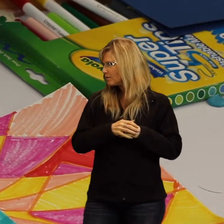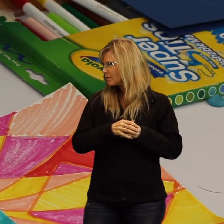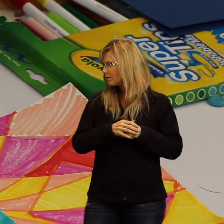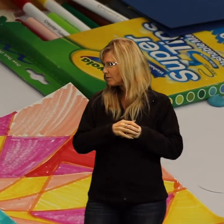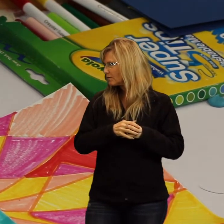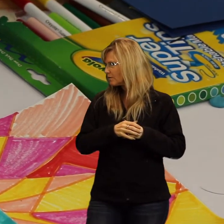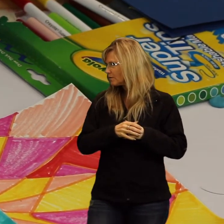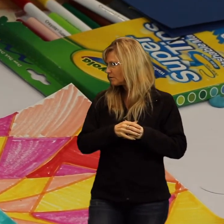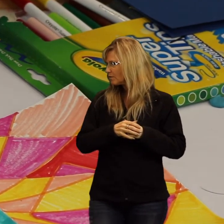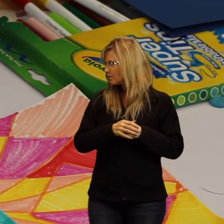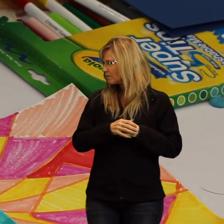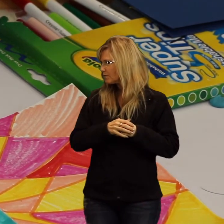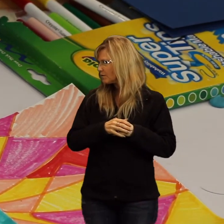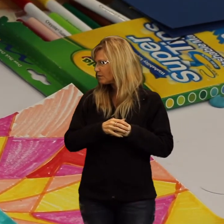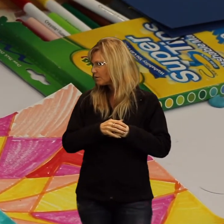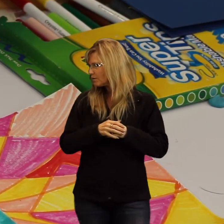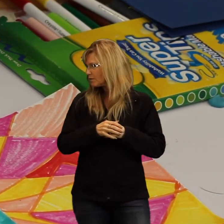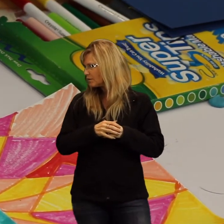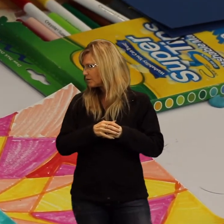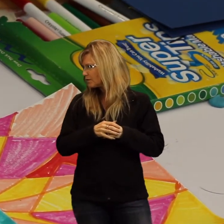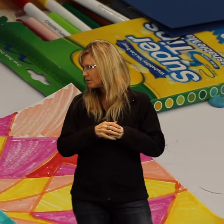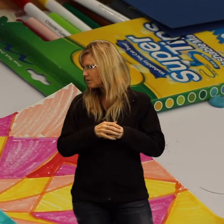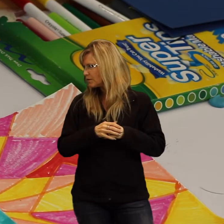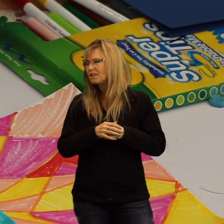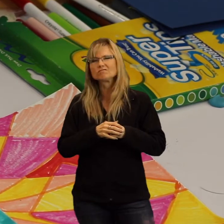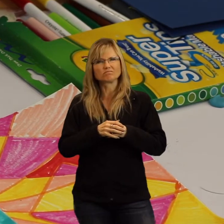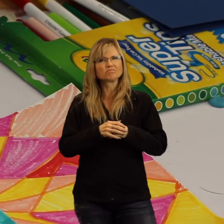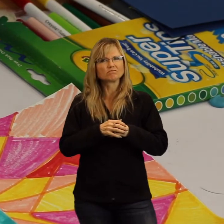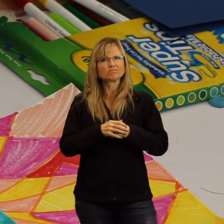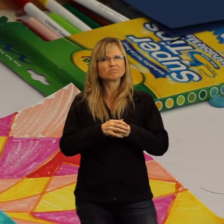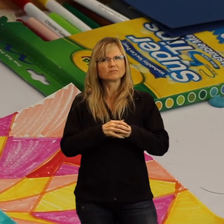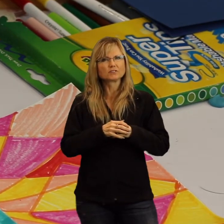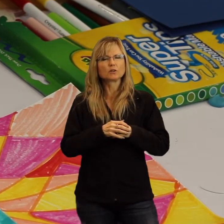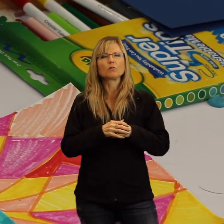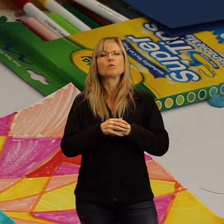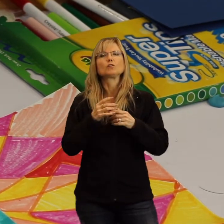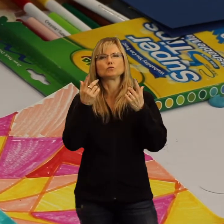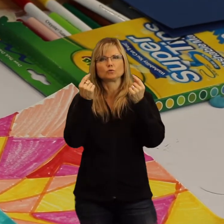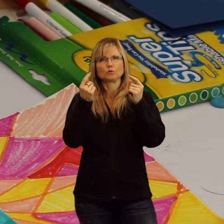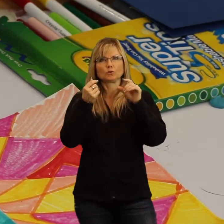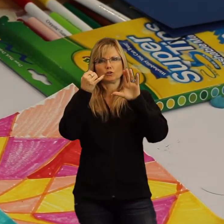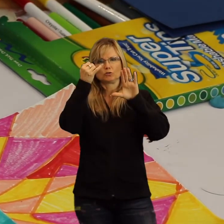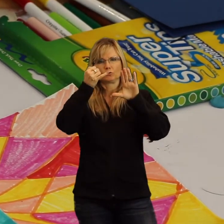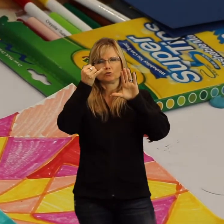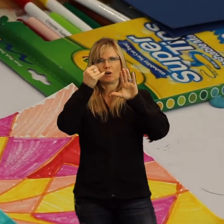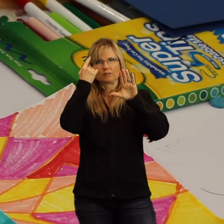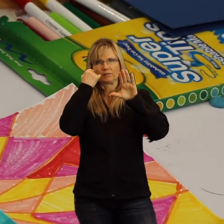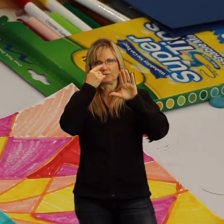and then like a half of a smile.